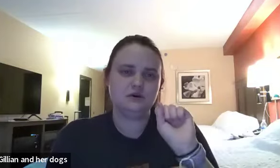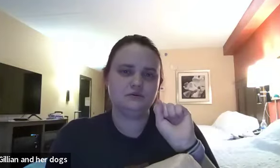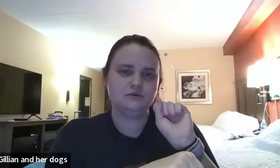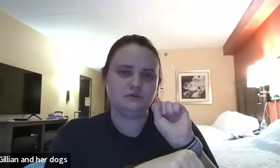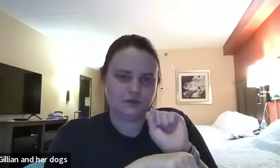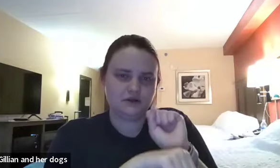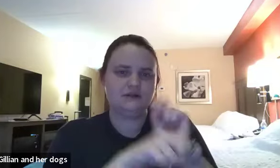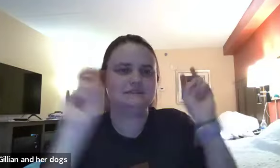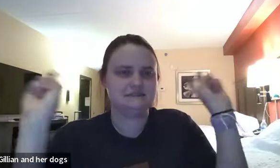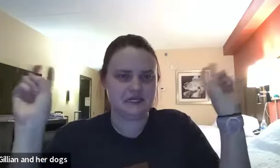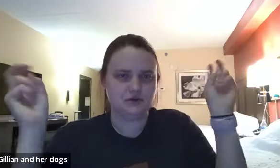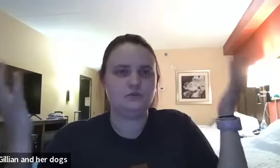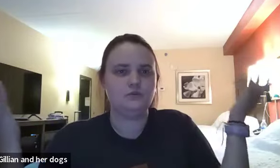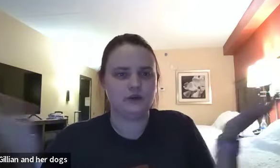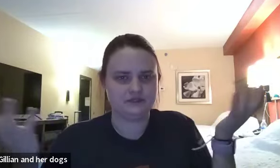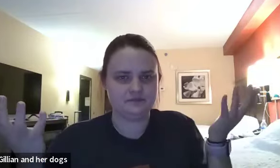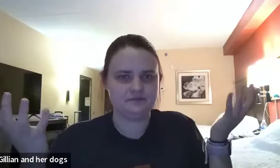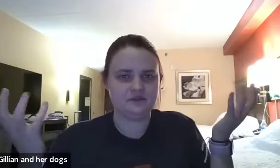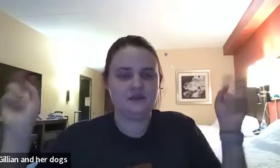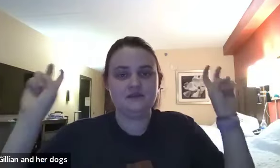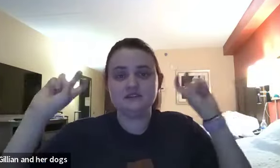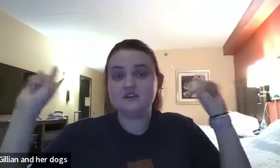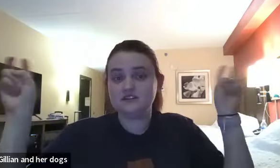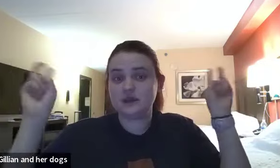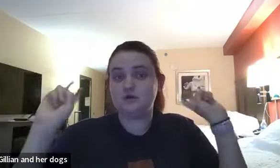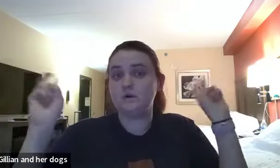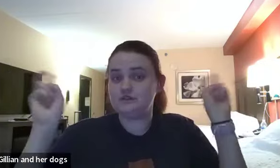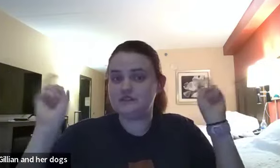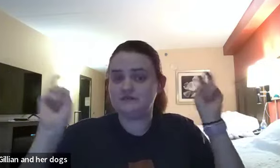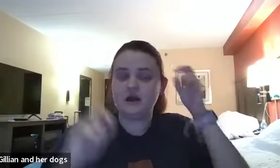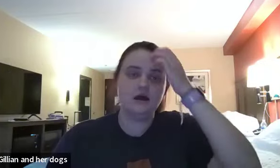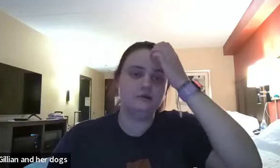Your work title what? This is also air quotes.